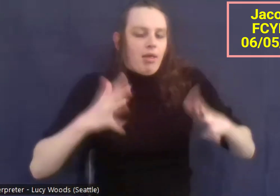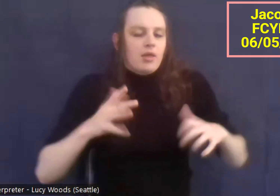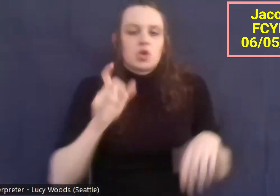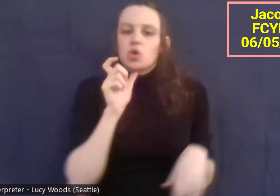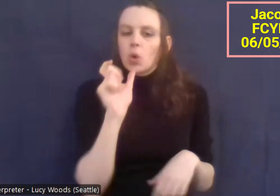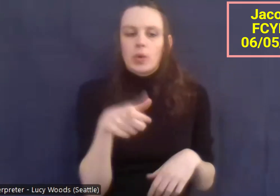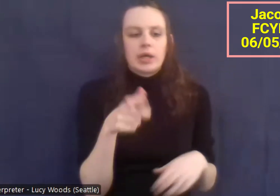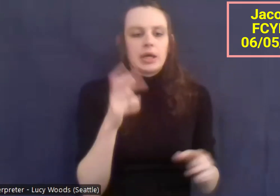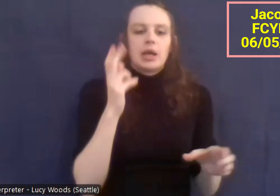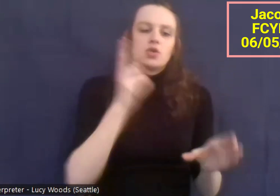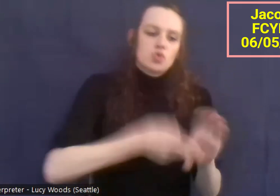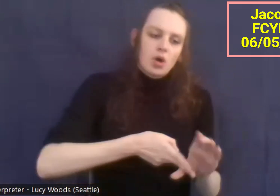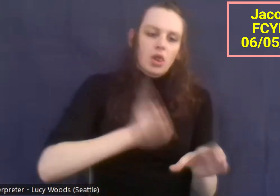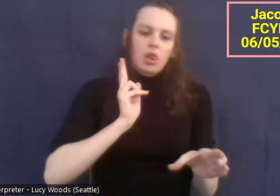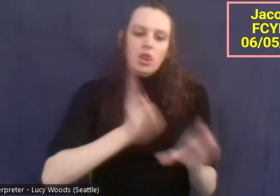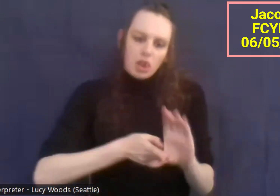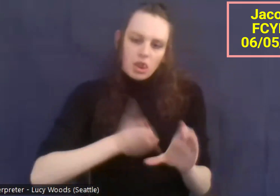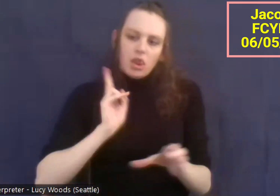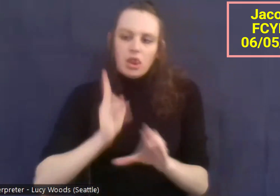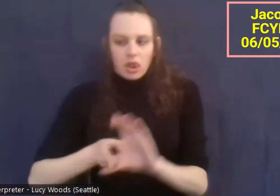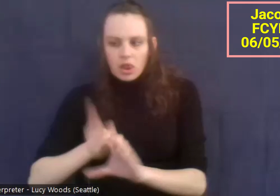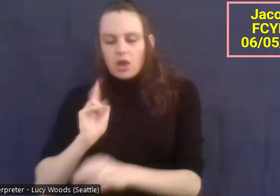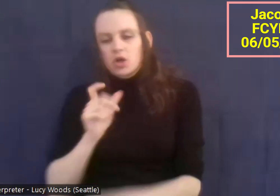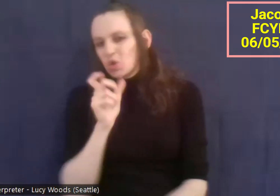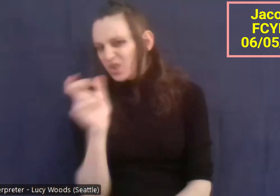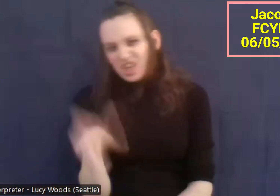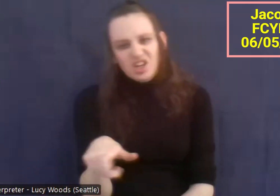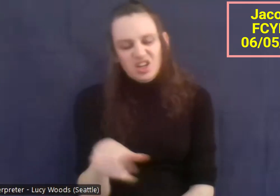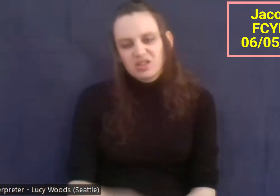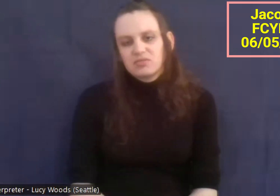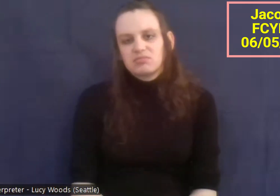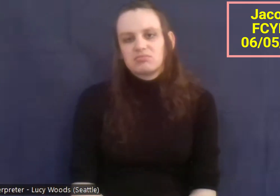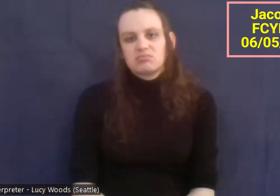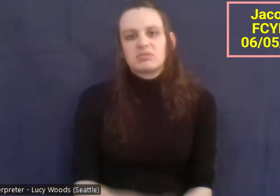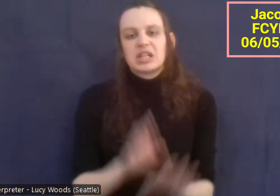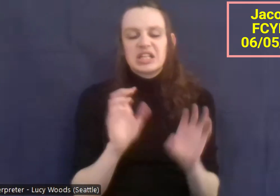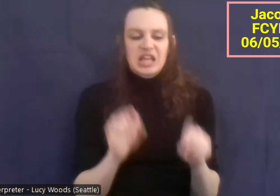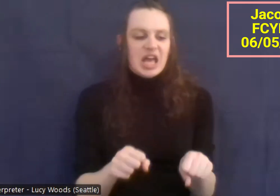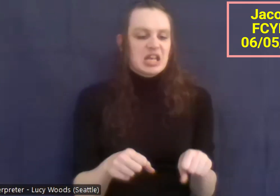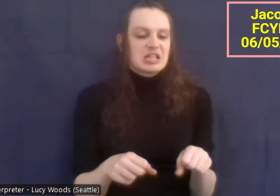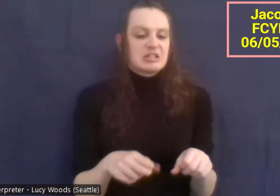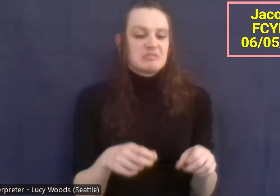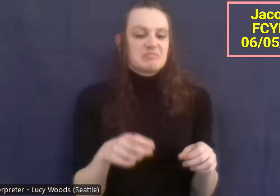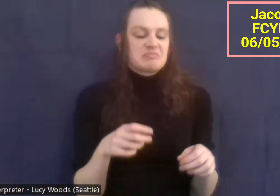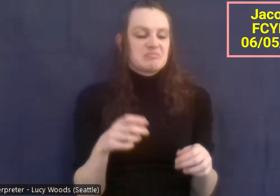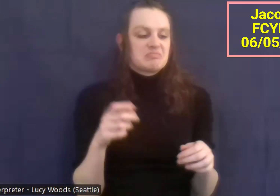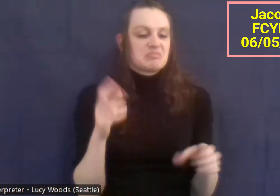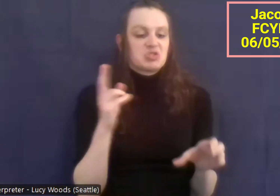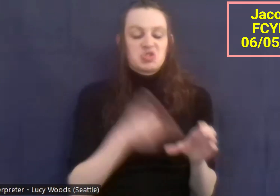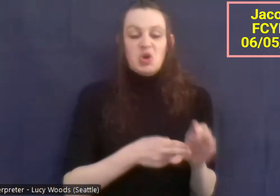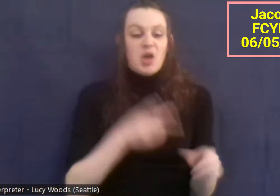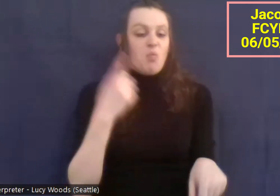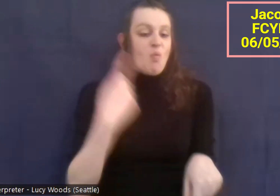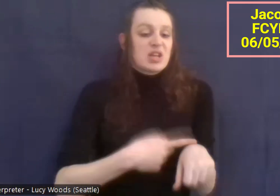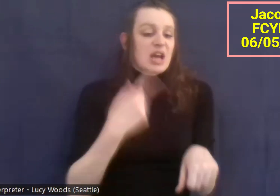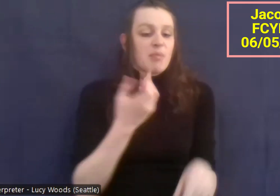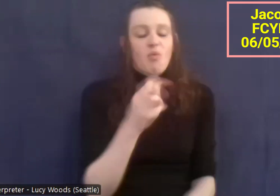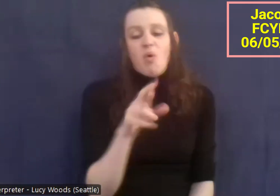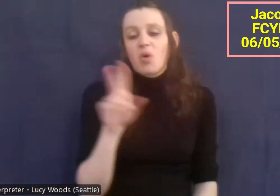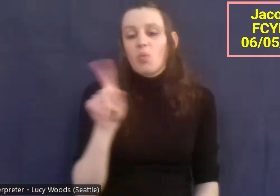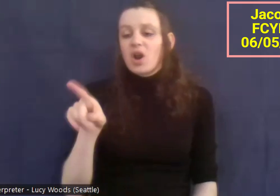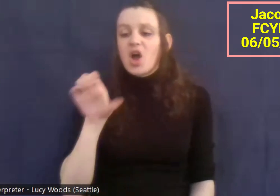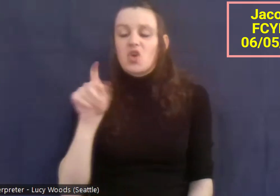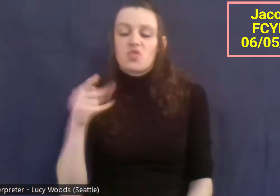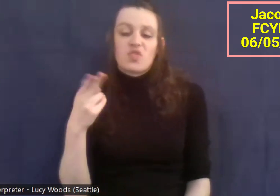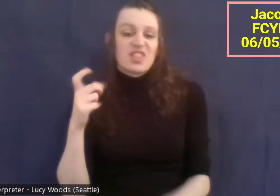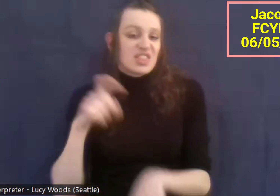for years. You can get this time, whether it's your 100th time or your first time. It can work for you just the way